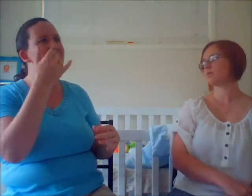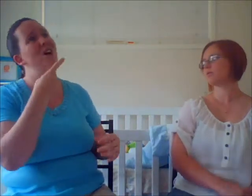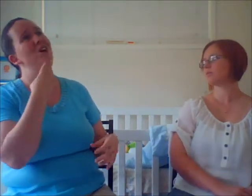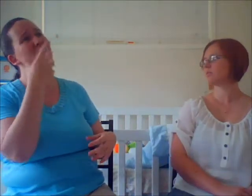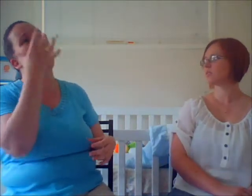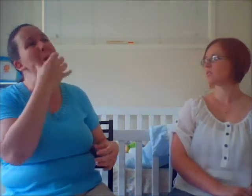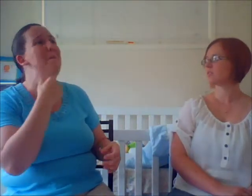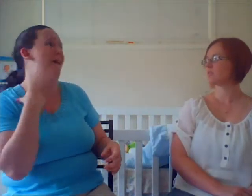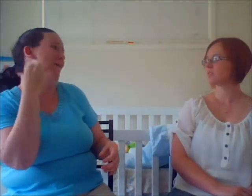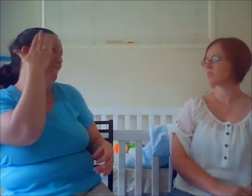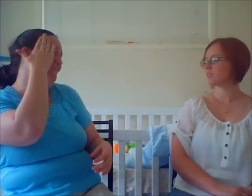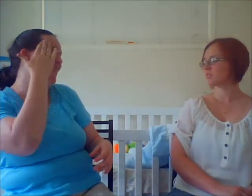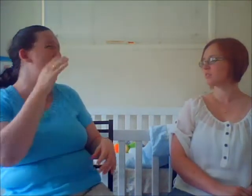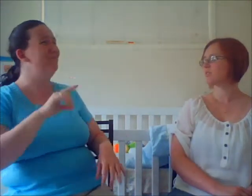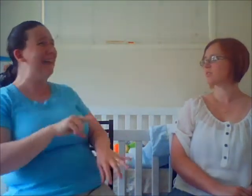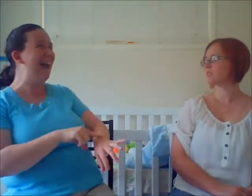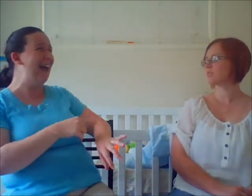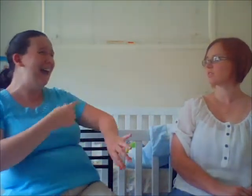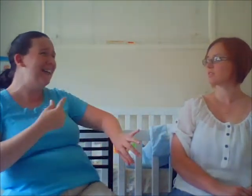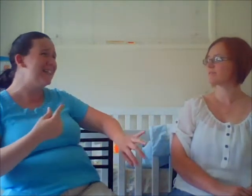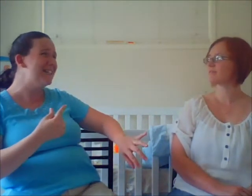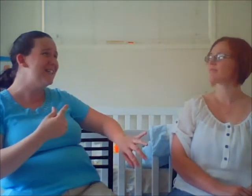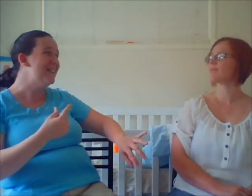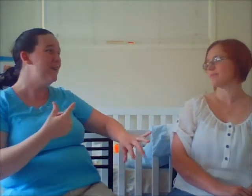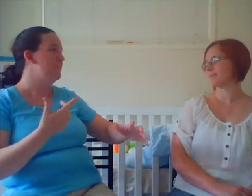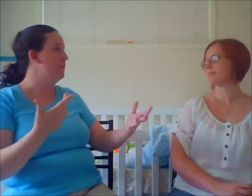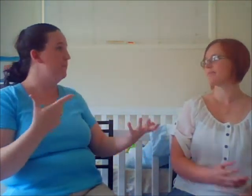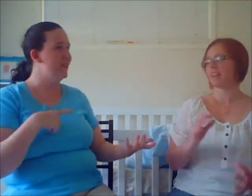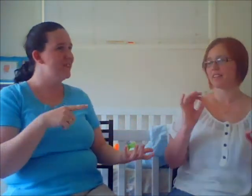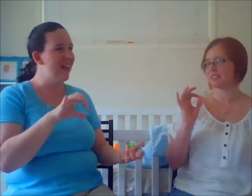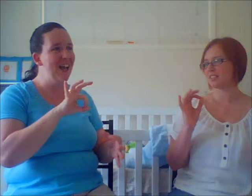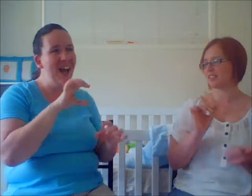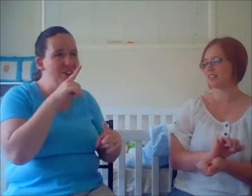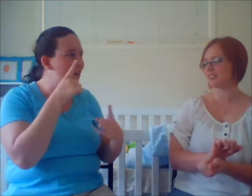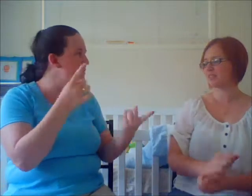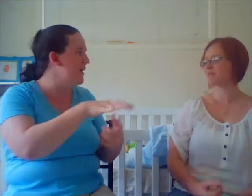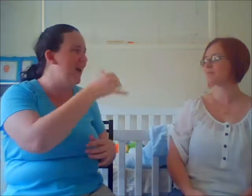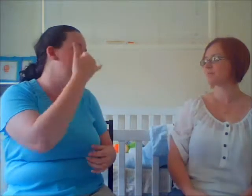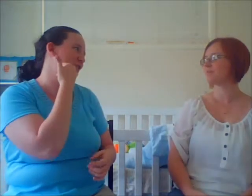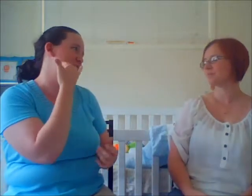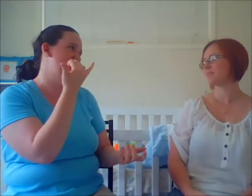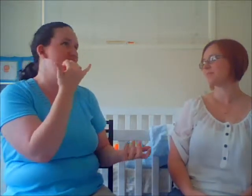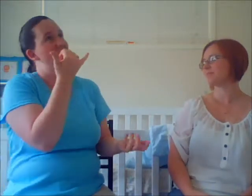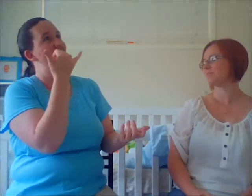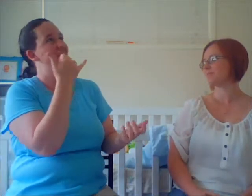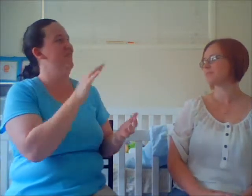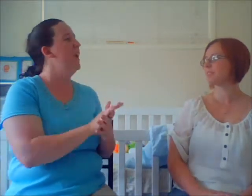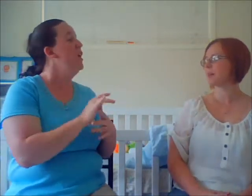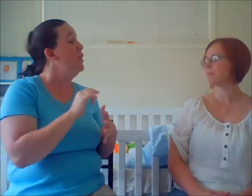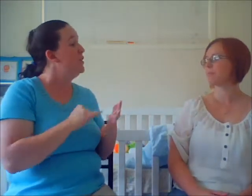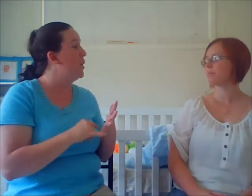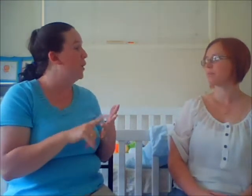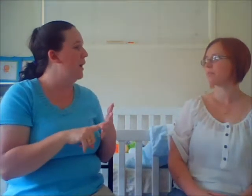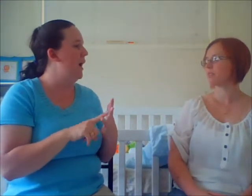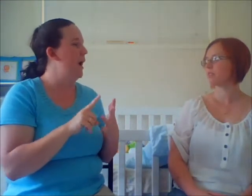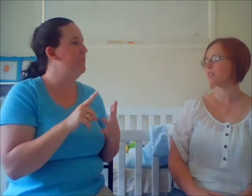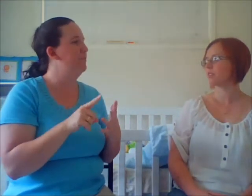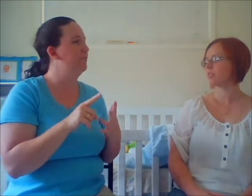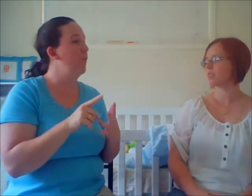oh, sorry, Mum, I'm late. Because they couldn't pick up a phone and say hi. So while